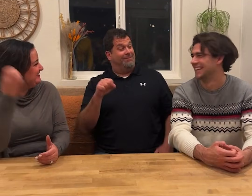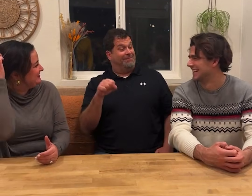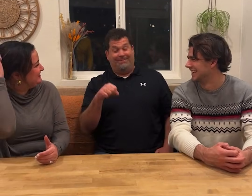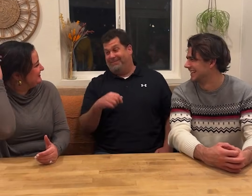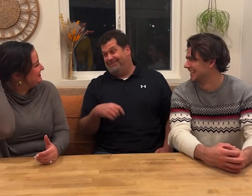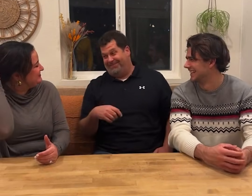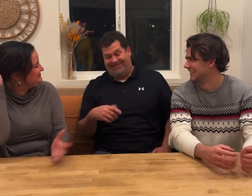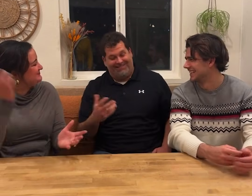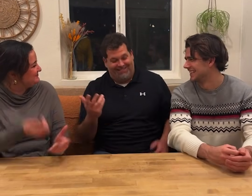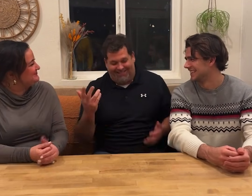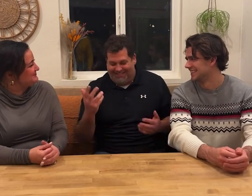fly. But yeah.